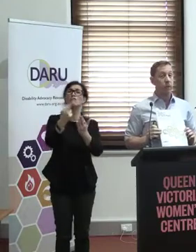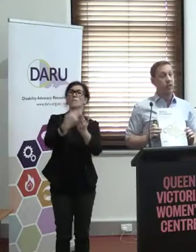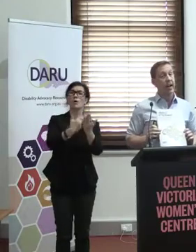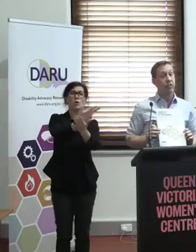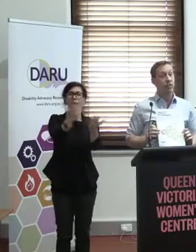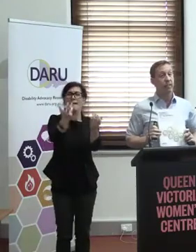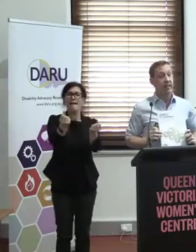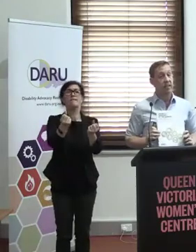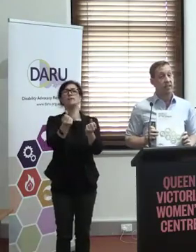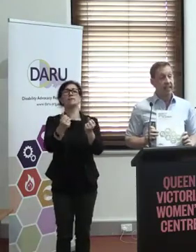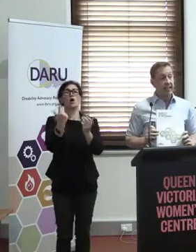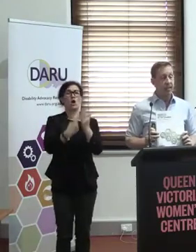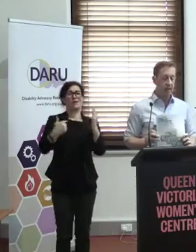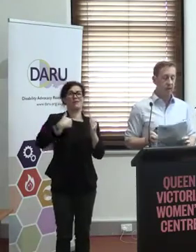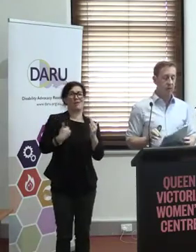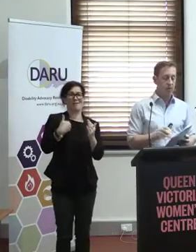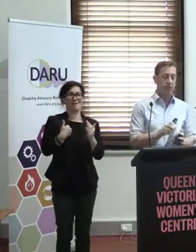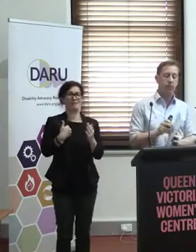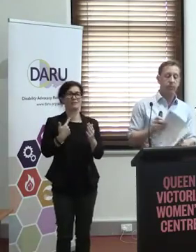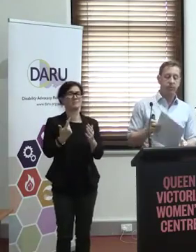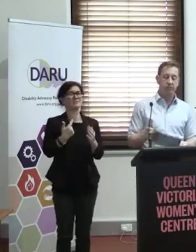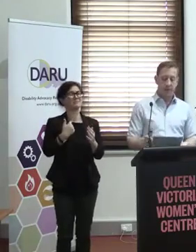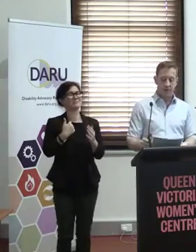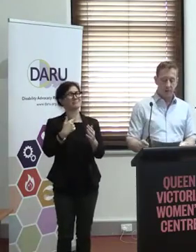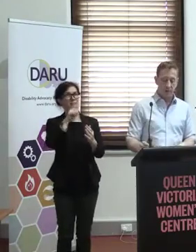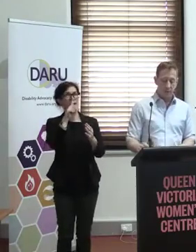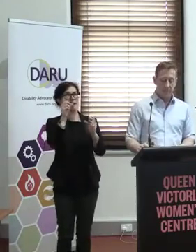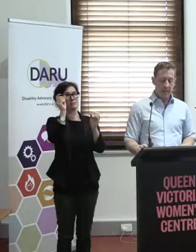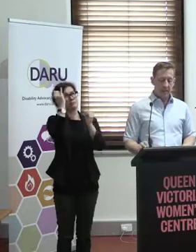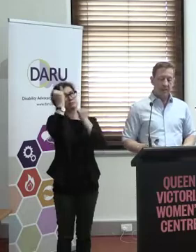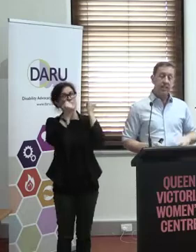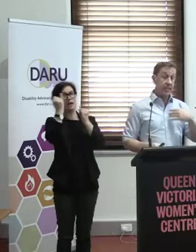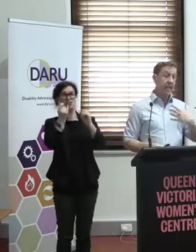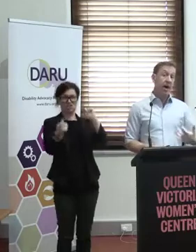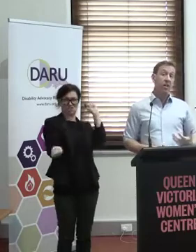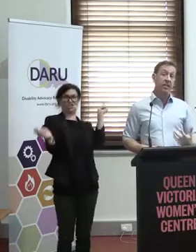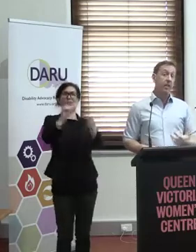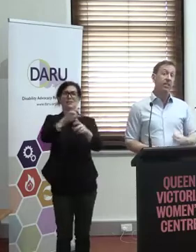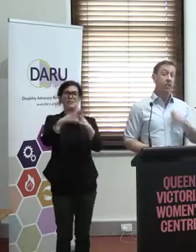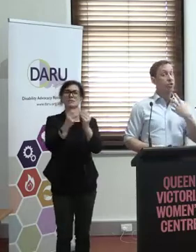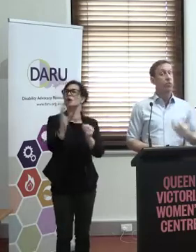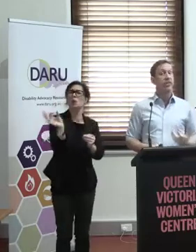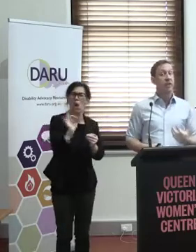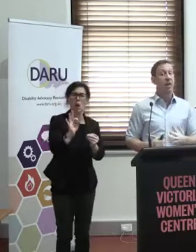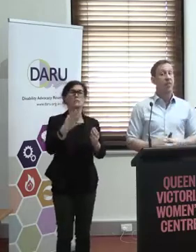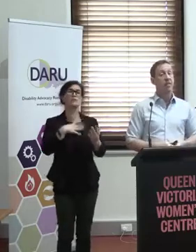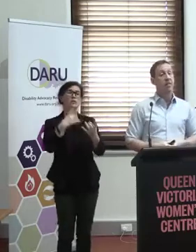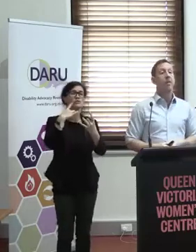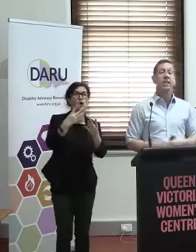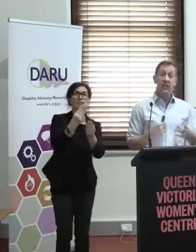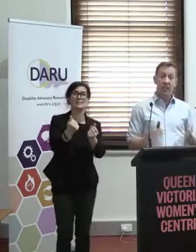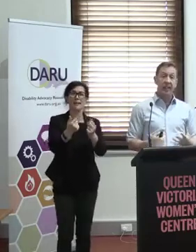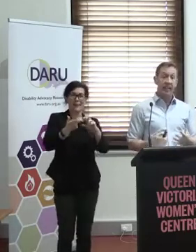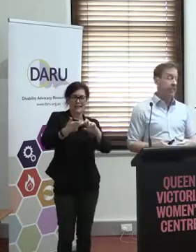report, but it won't change substantively once we produce the final report. starts to outline some of the issues we've